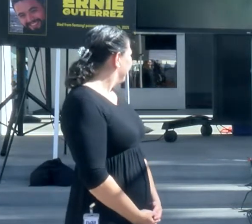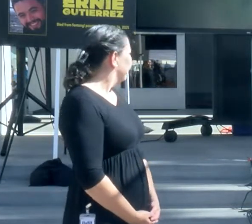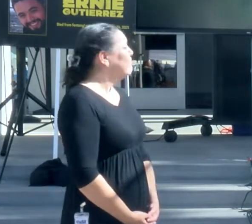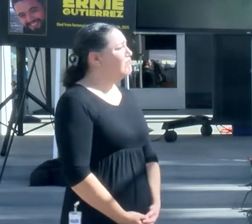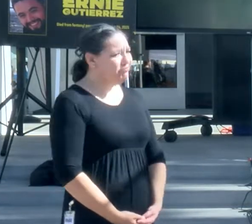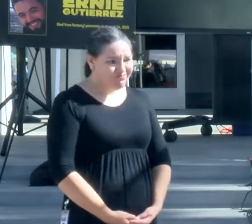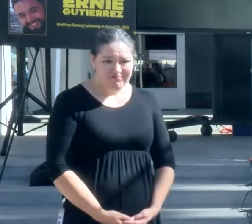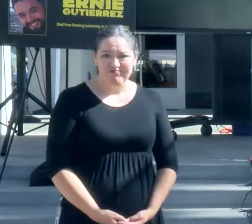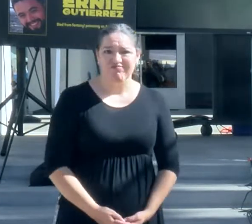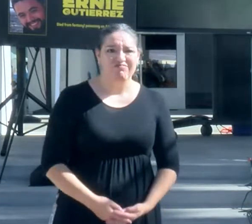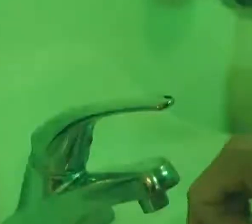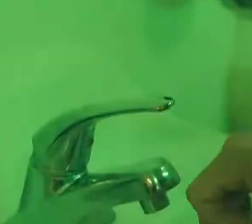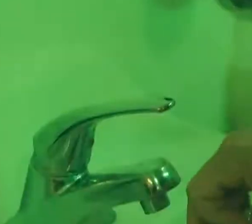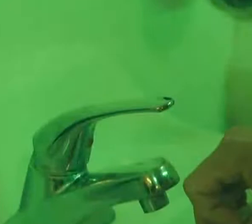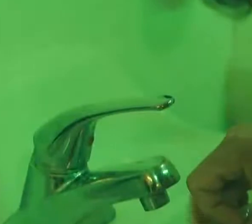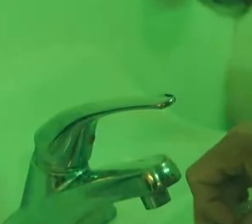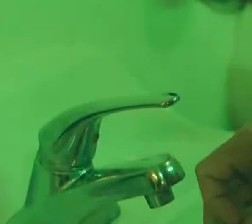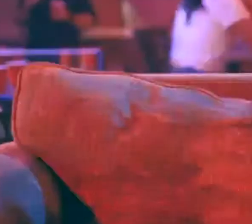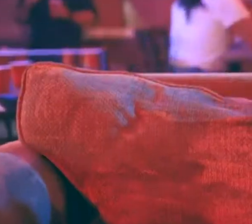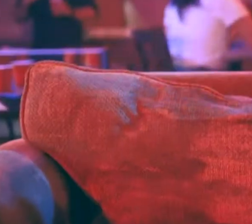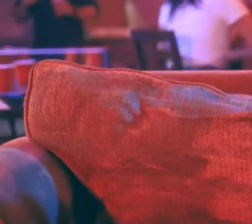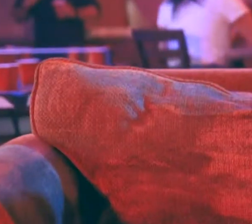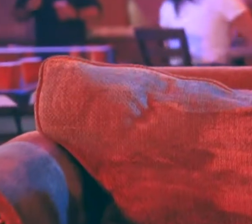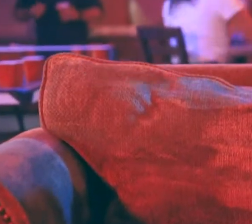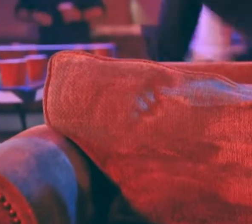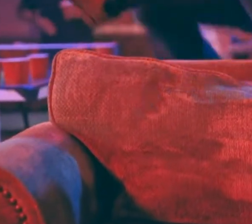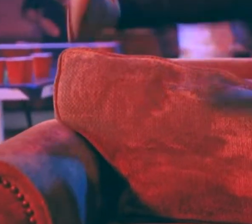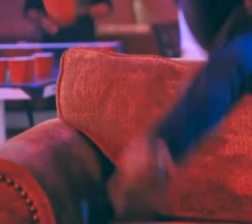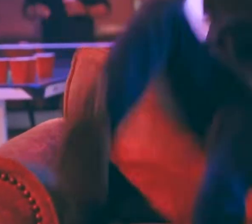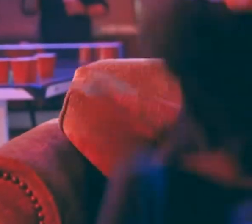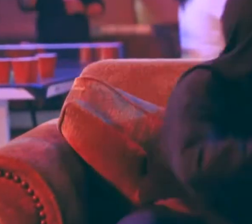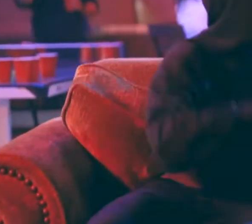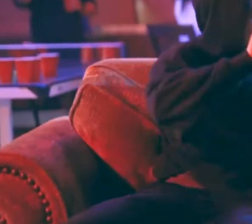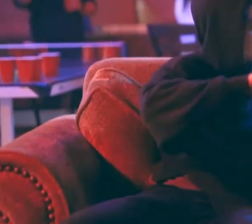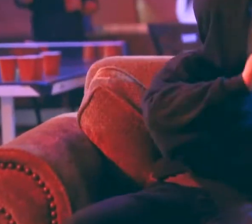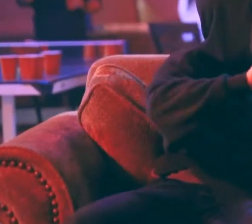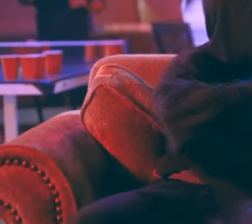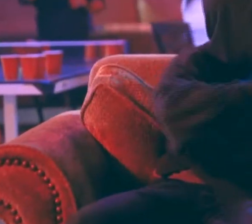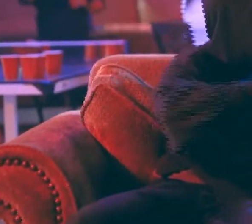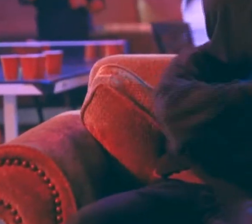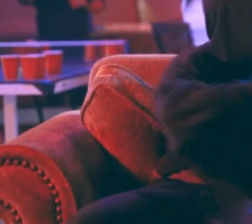amount of it could kill you. It's a substance called fentanyl.